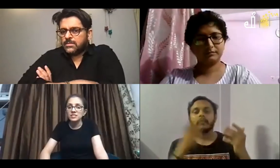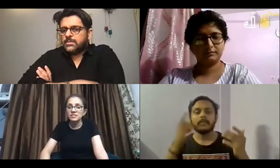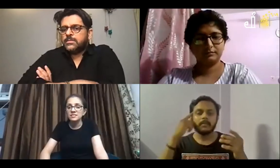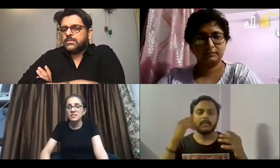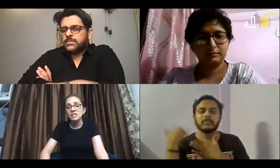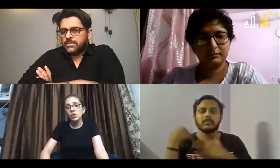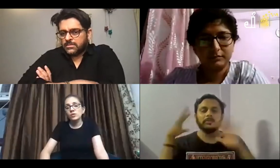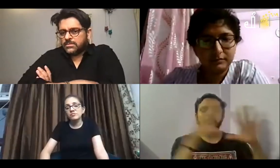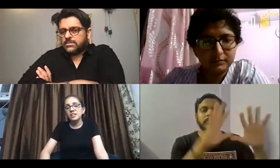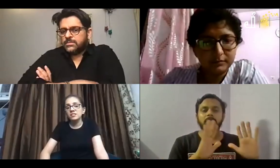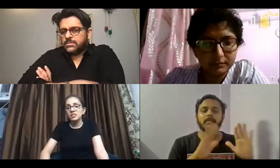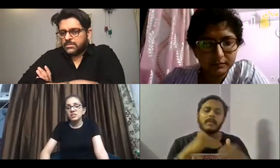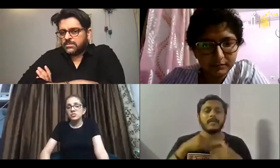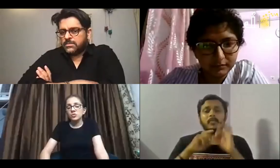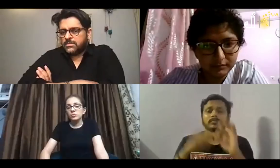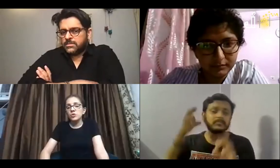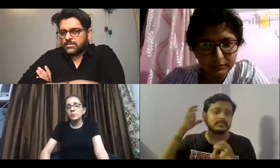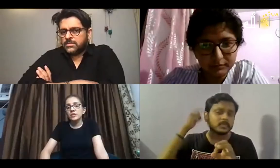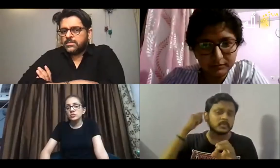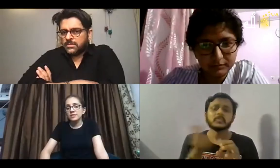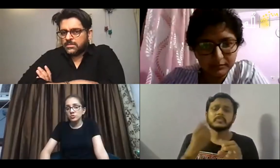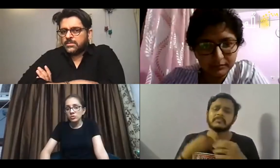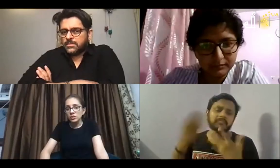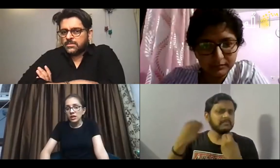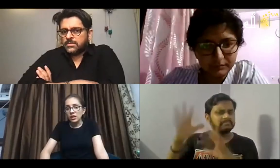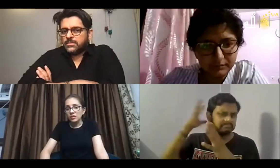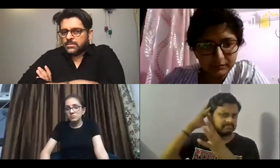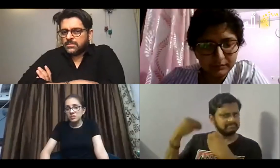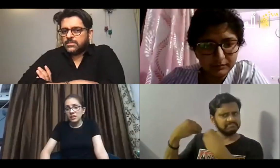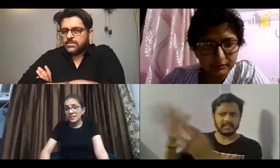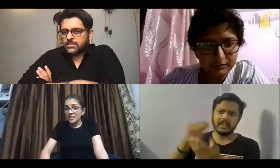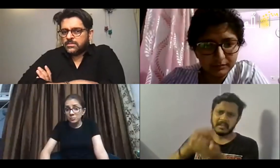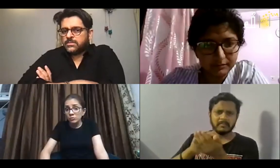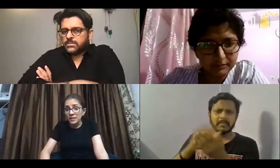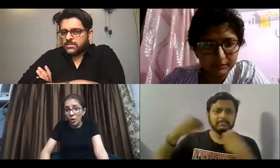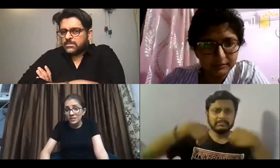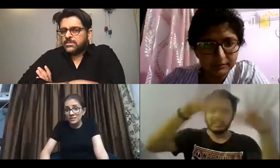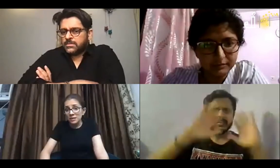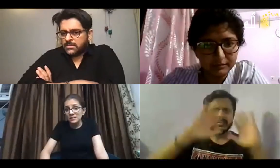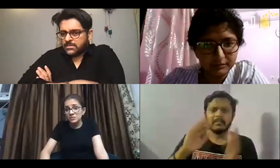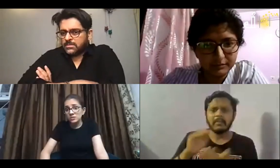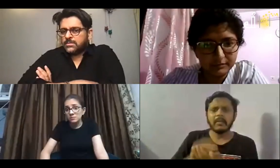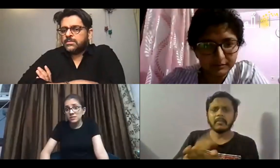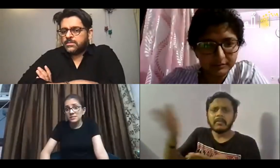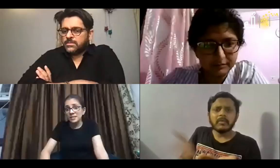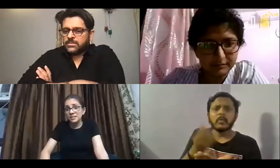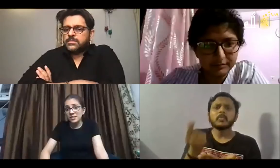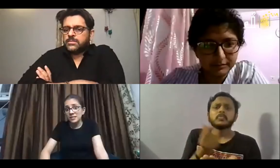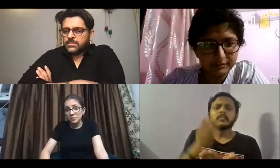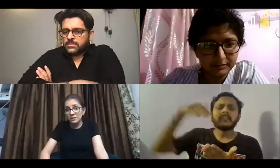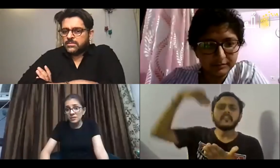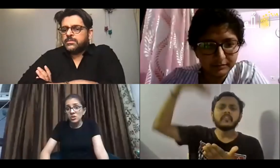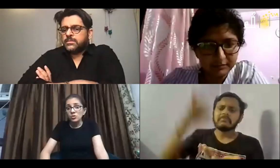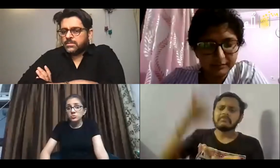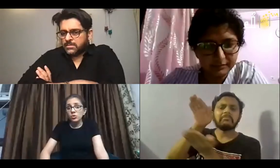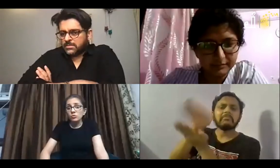language, and they said, "Okay, fine, we will not pressurize you. uh, can I remove my cochlear implant?" Is what something I said. "Can I keep